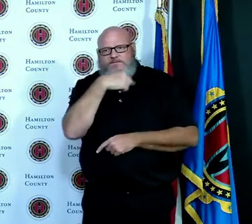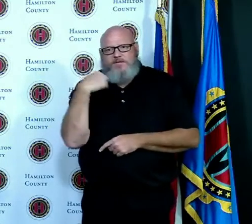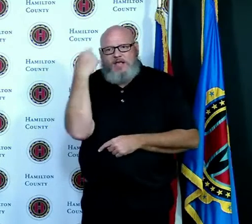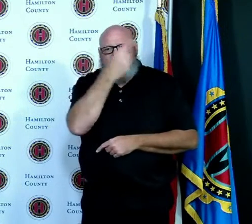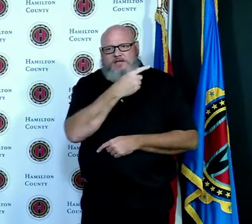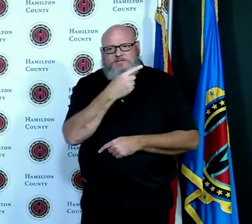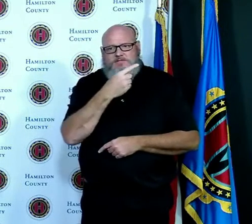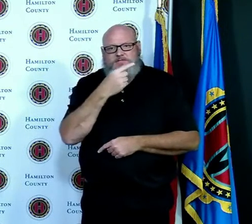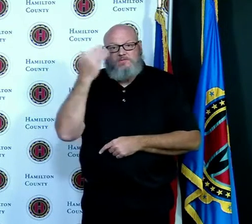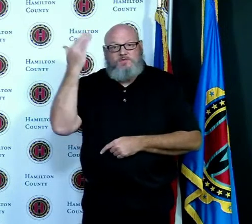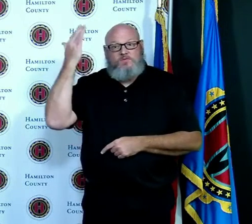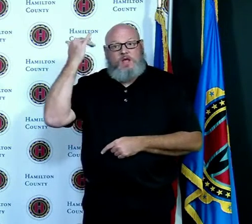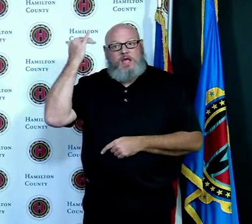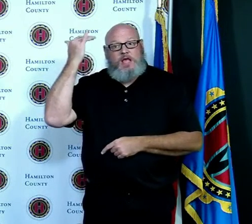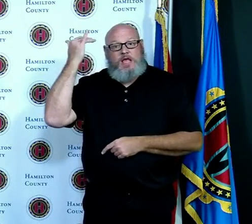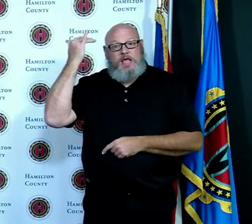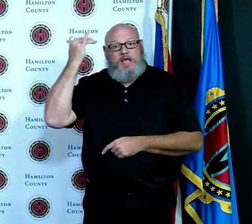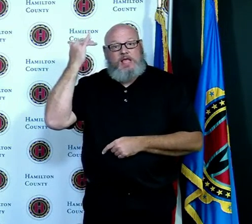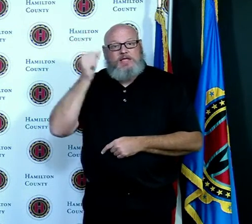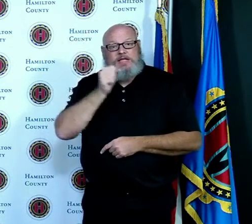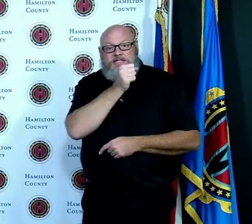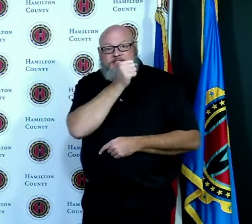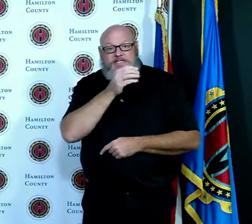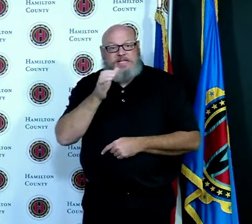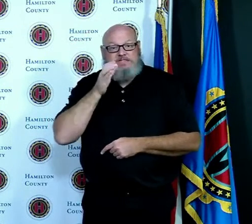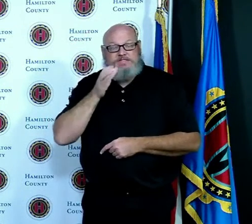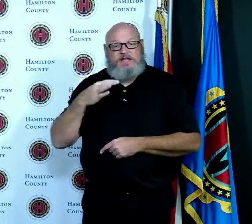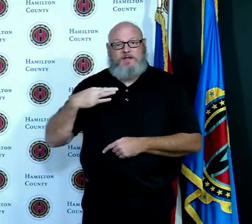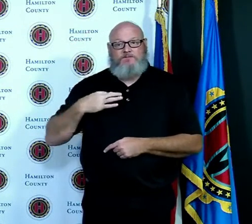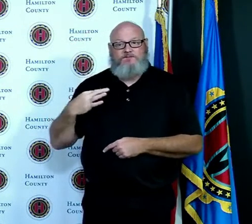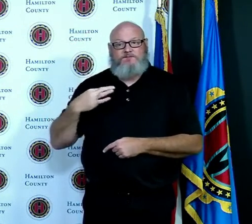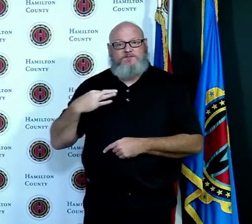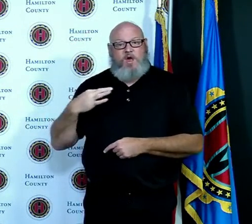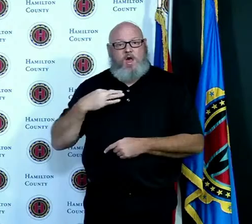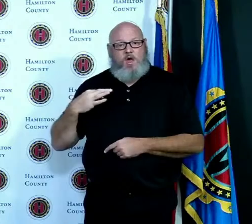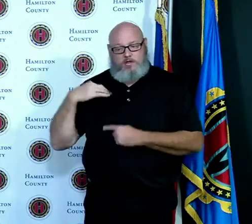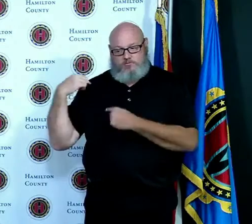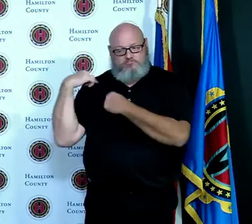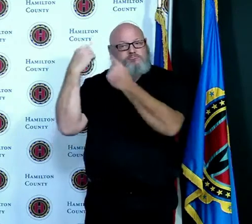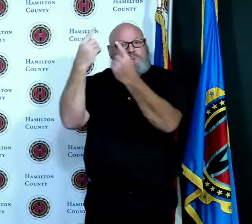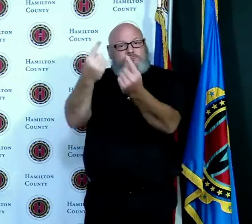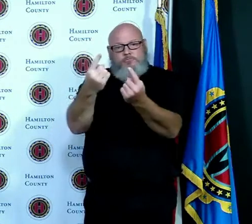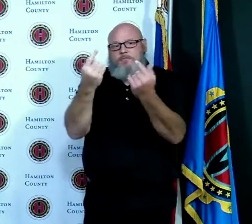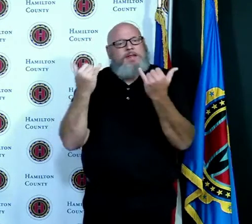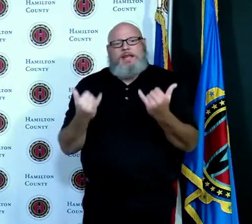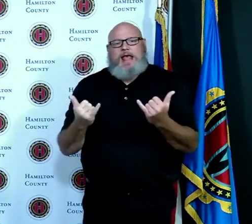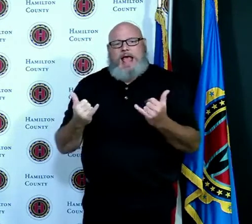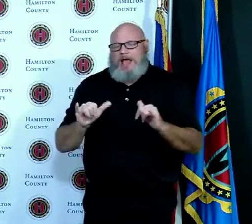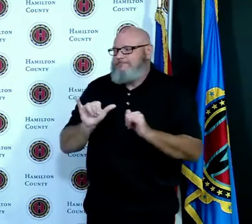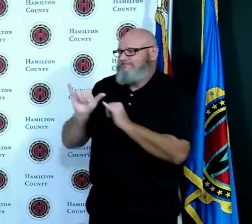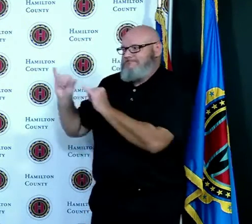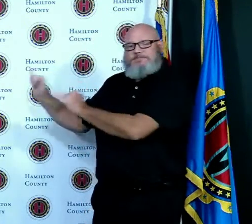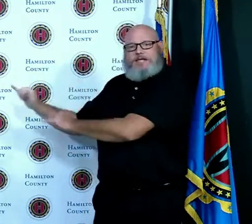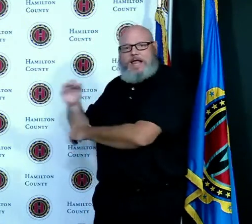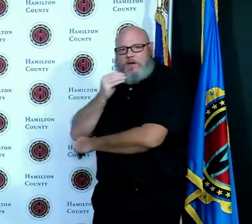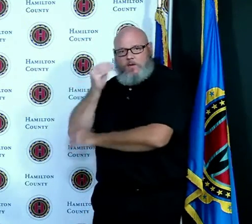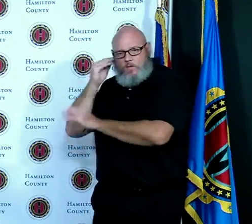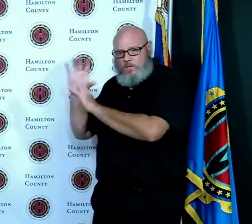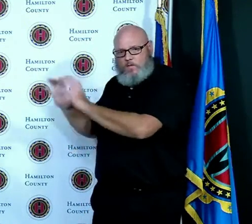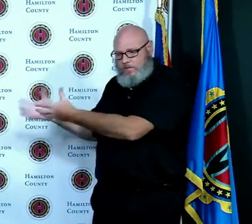encouraging that we have kind of moved forward now with a new group of folks to make sure these elections are fair and safe.